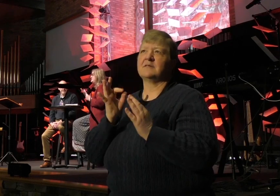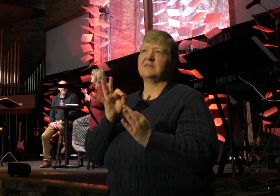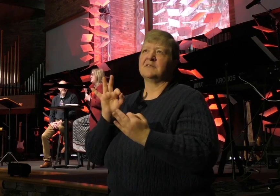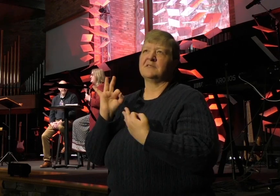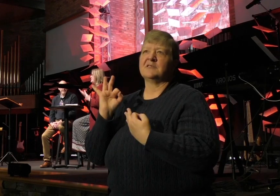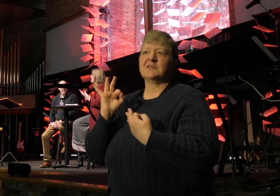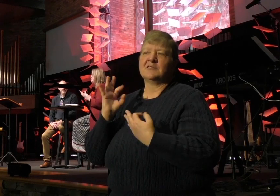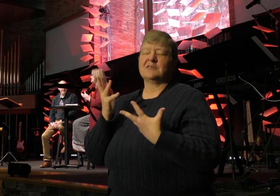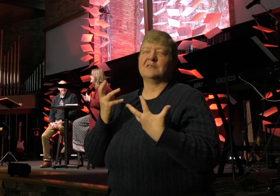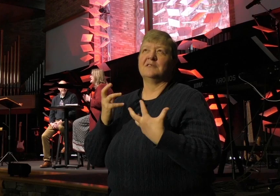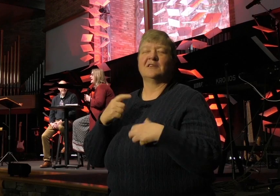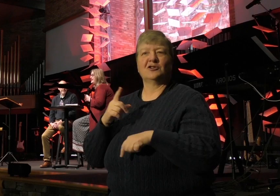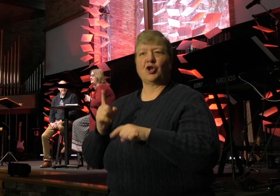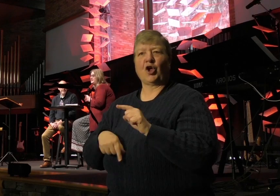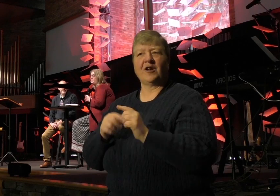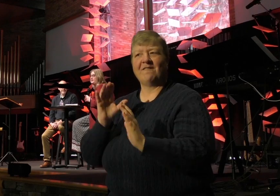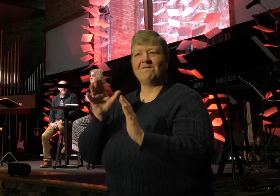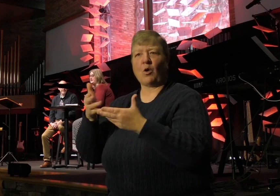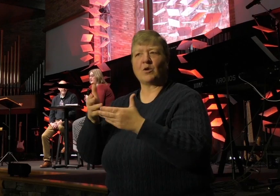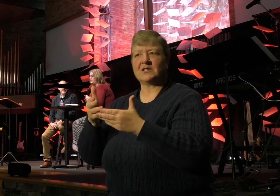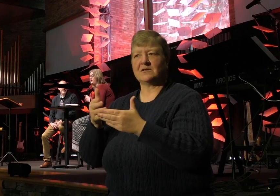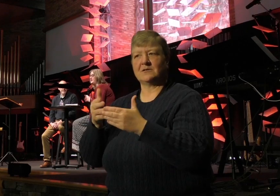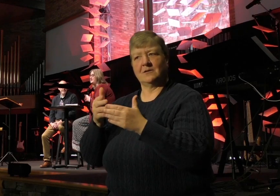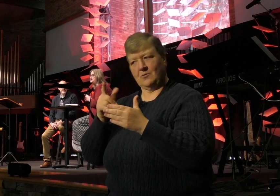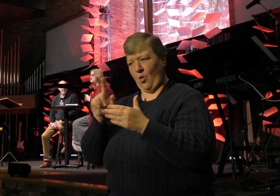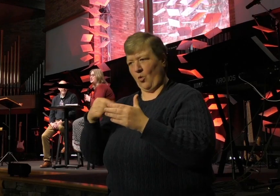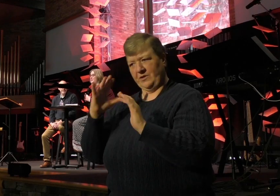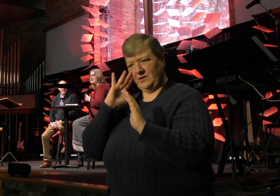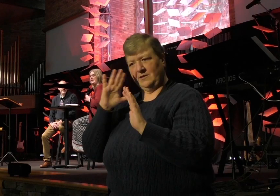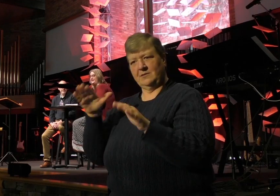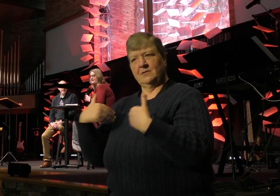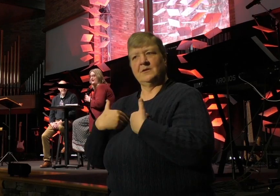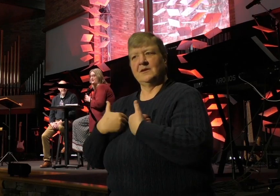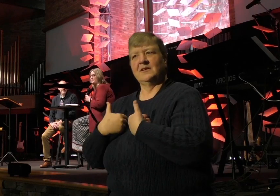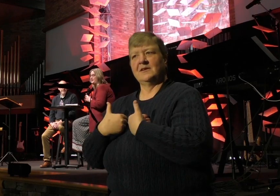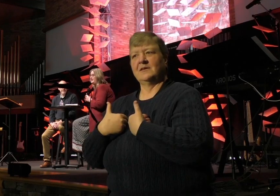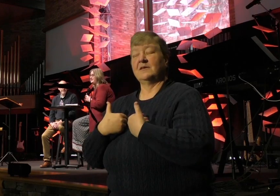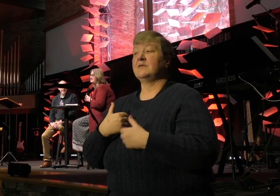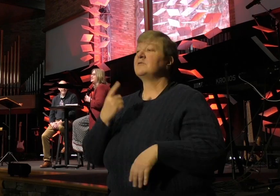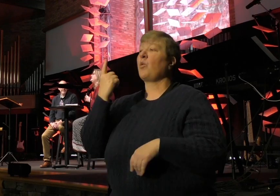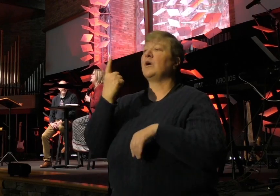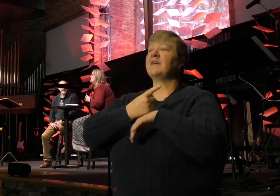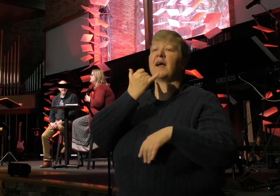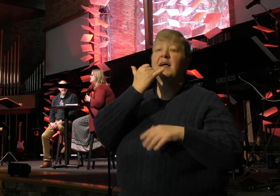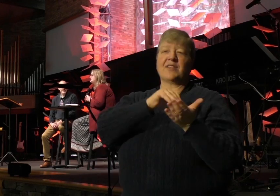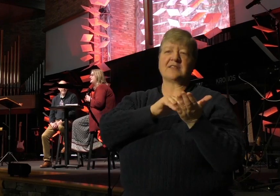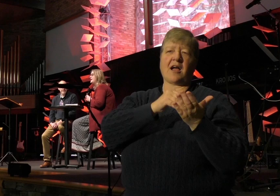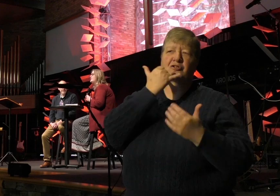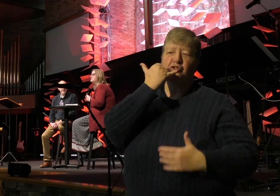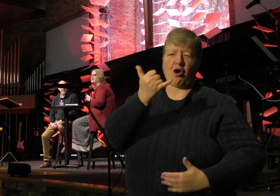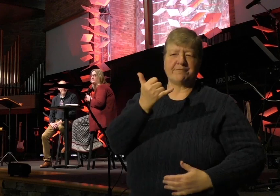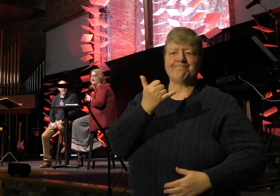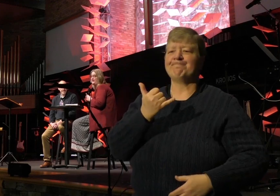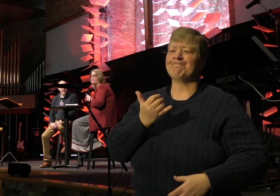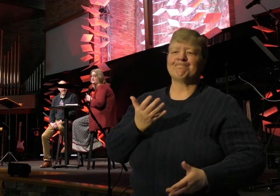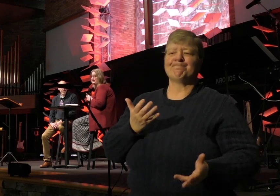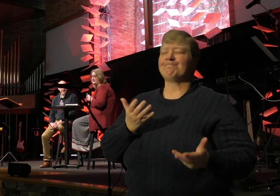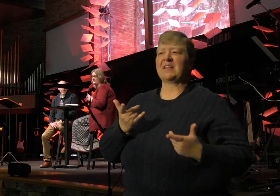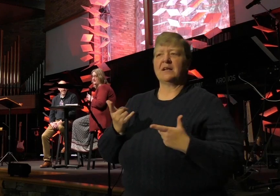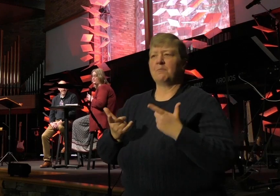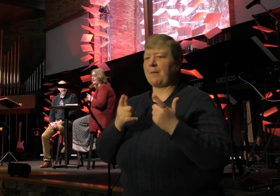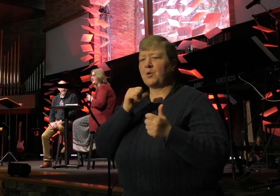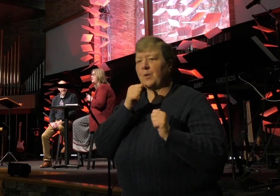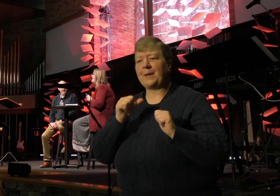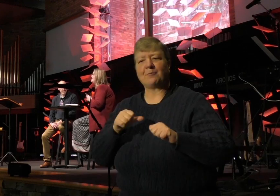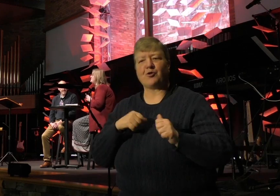She just couldn't even focus on anything but herself. So one day the doctor called and said he thought that she was not going to be able to have a